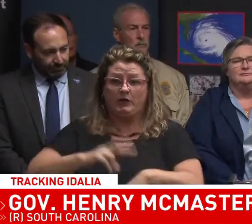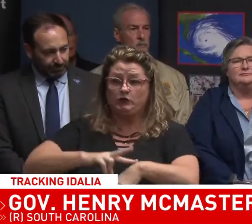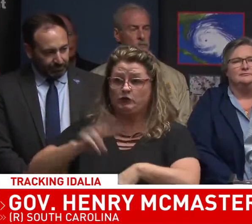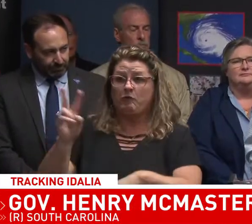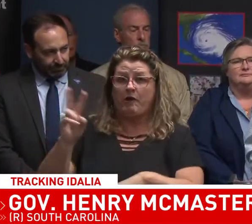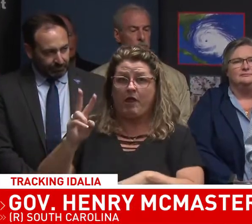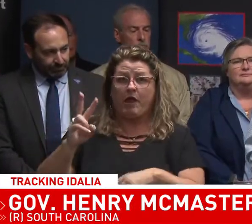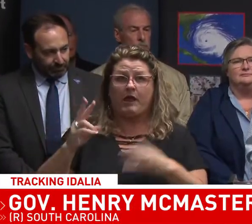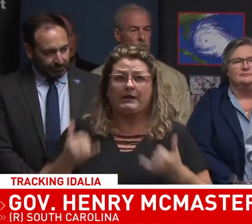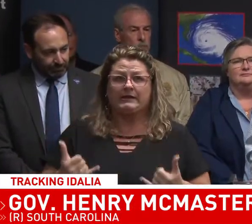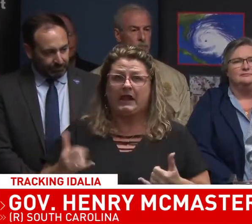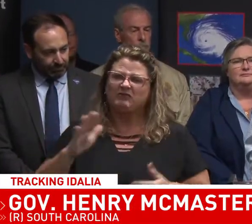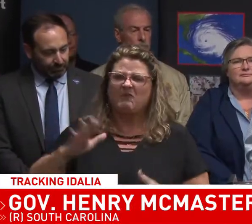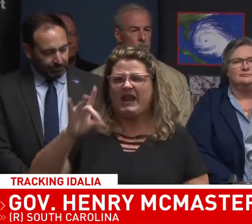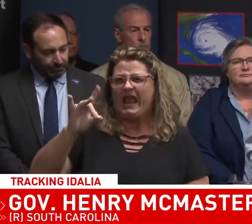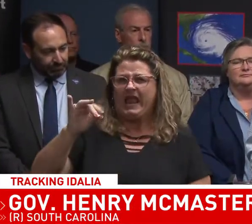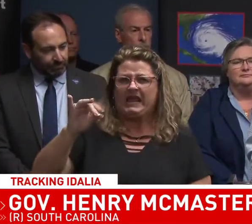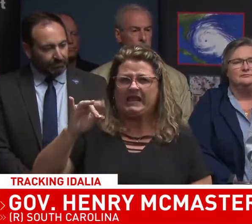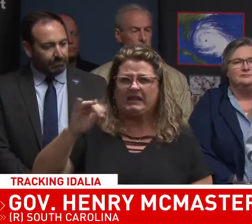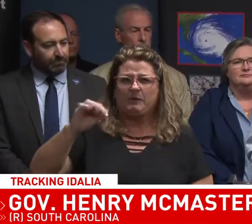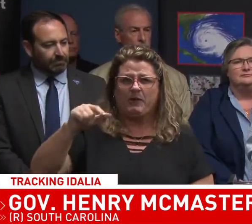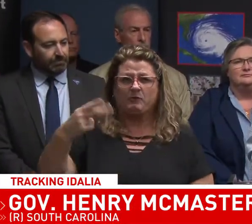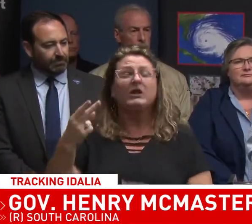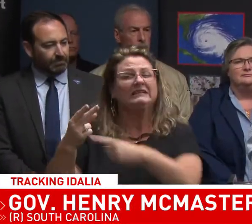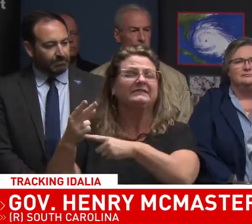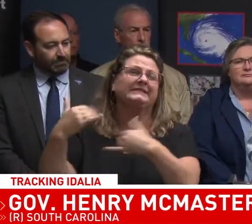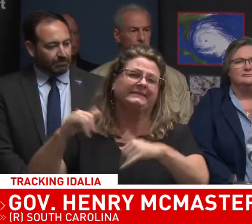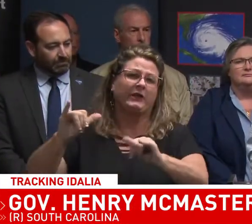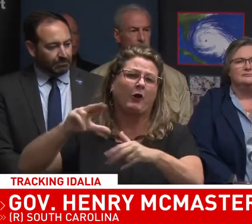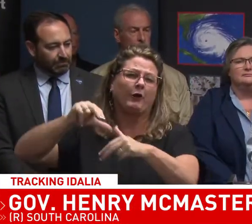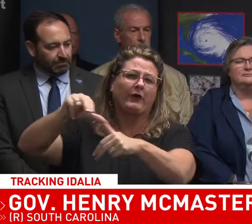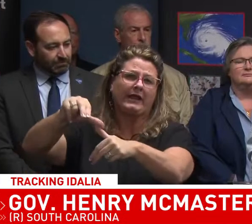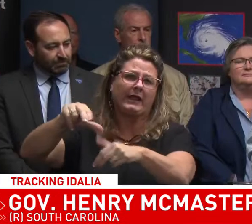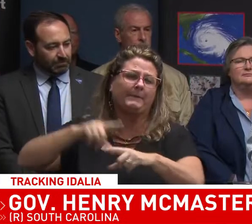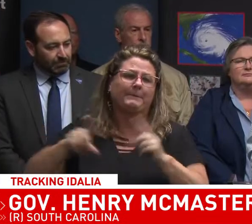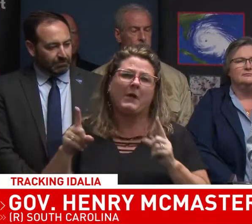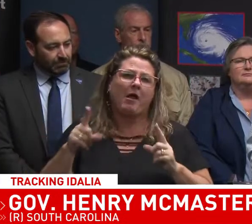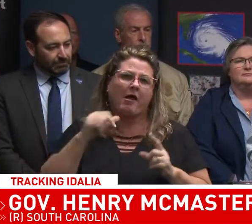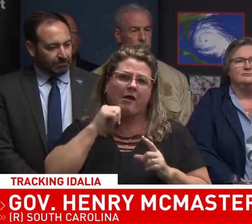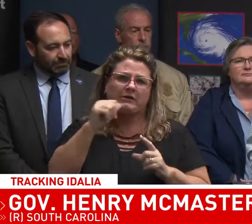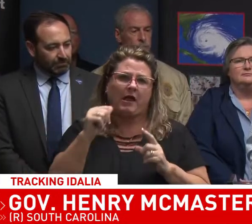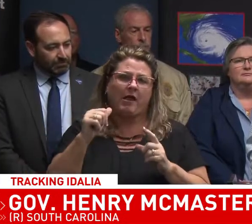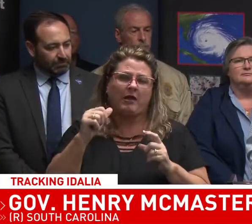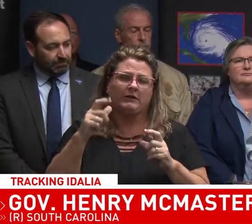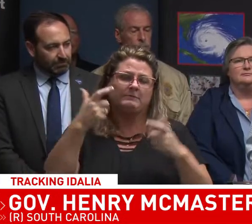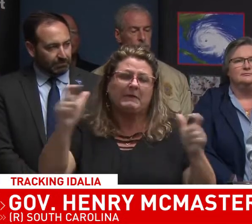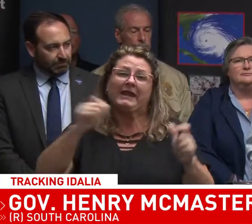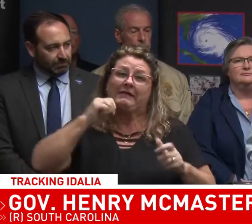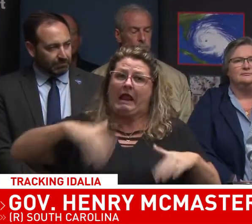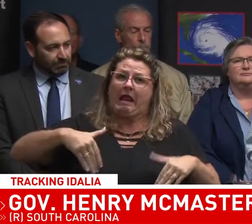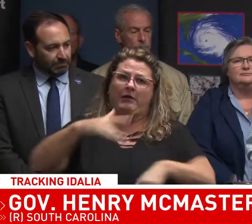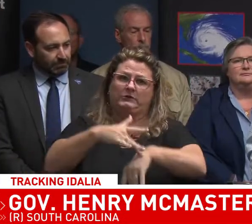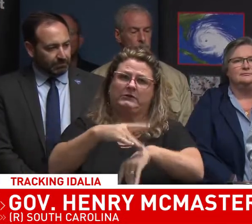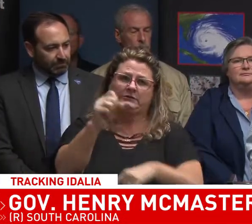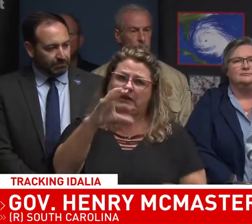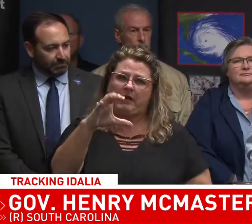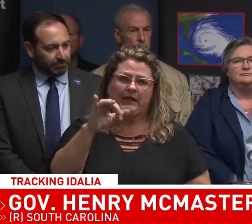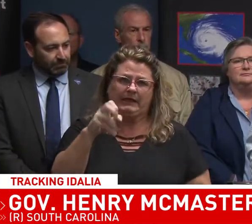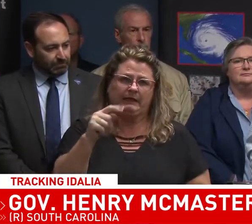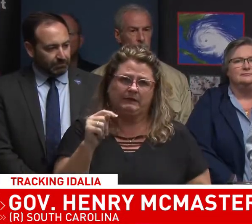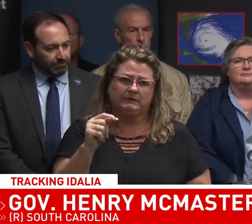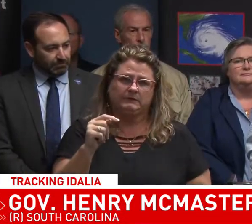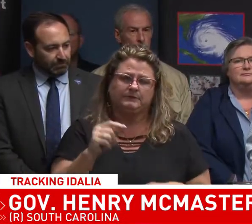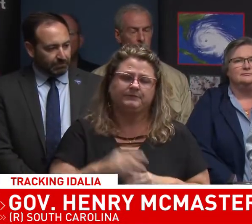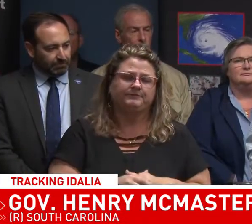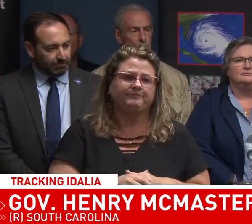down to about 80 miles an hour. That's still hurricane strength, but it's not here in South Carolina yet.